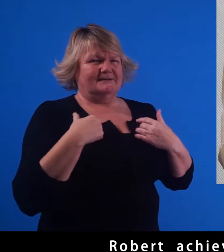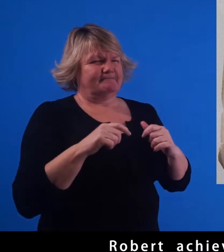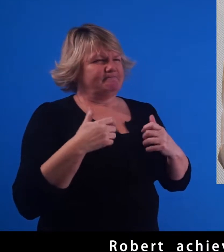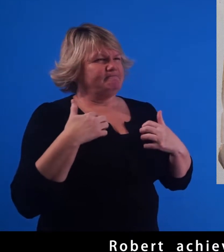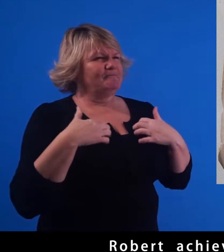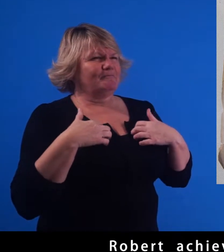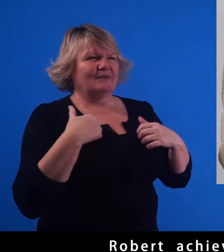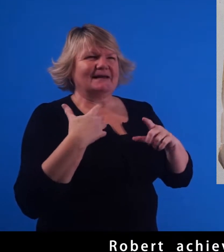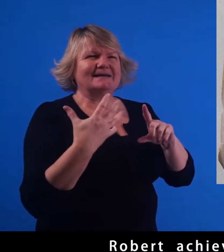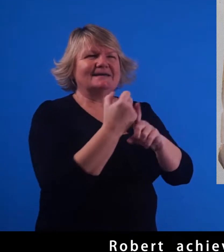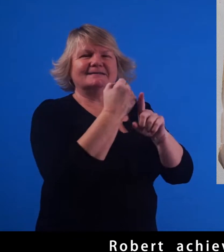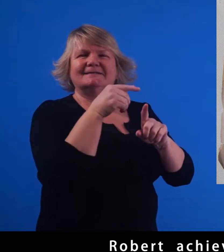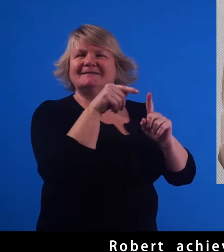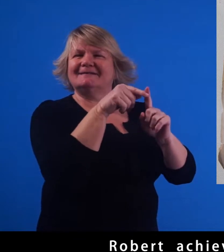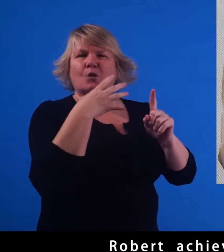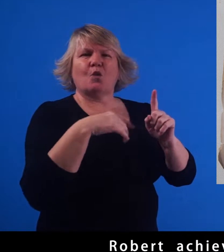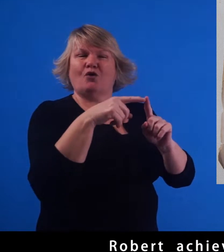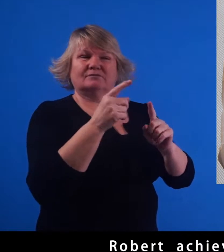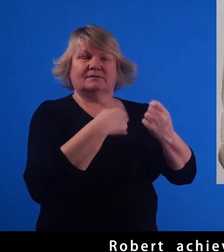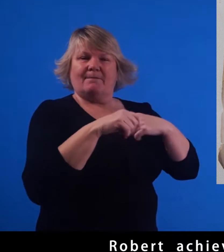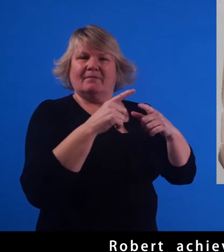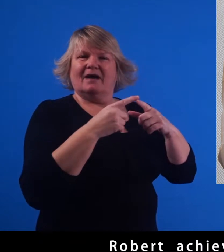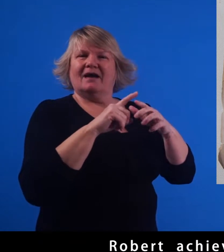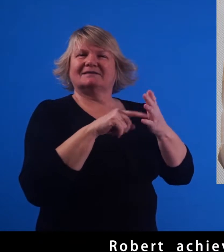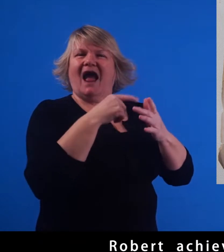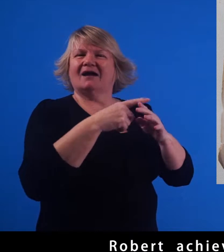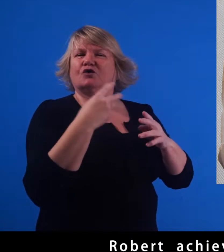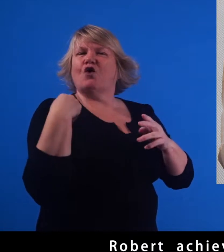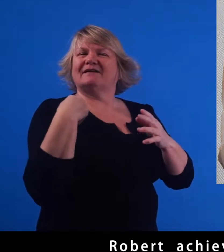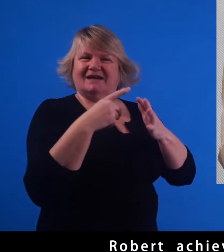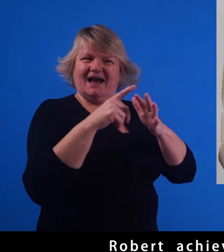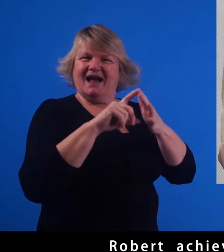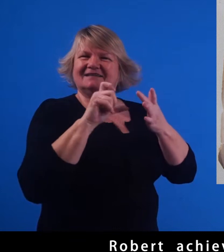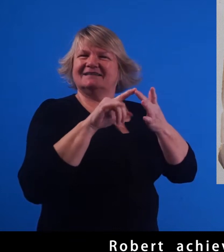Robert achieved his ambition to become an excise officer.